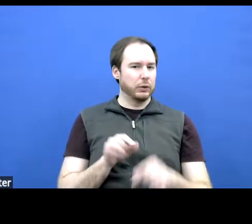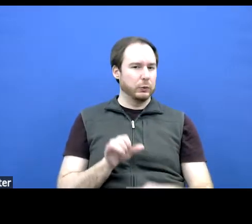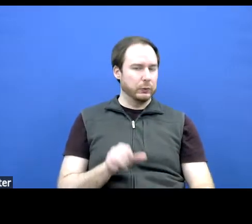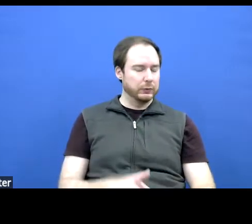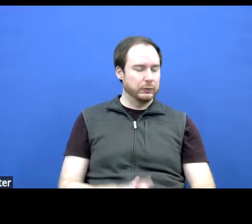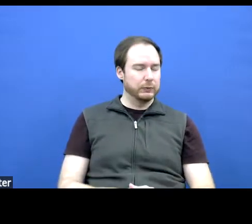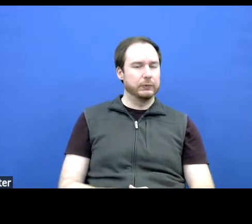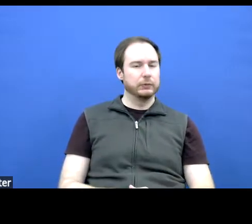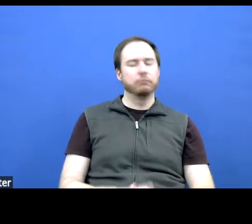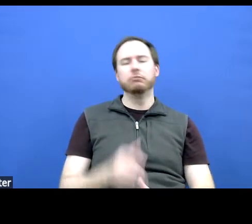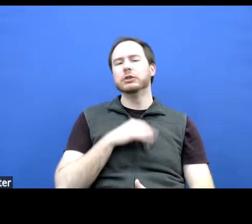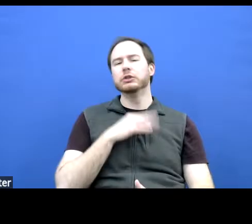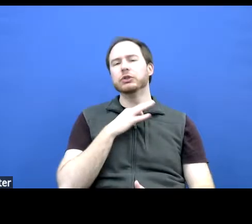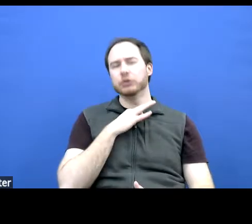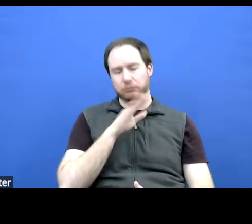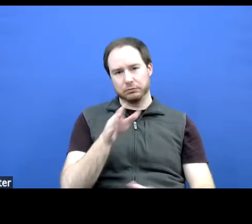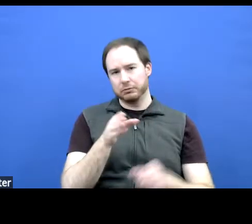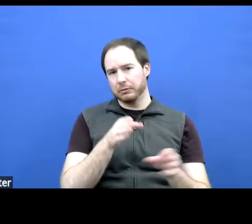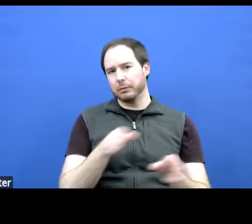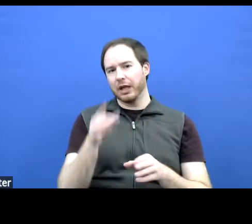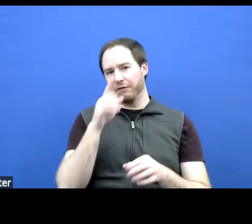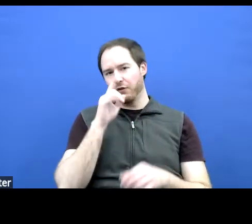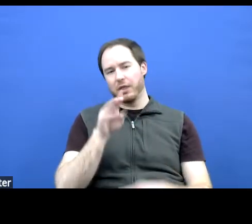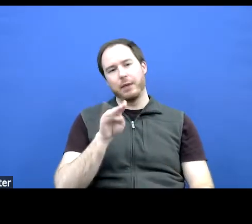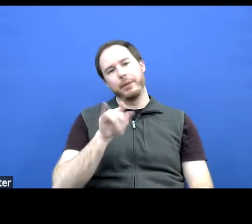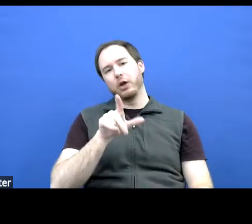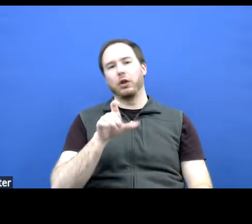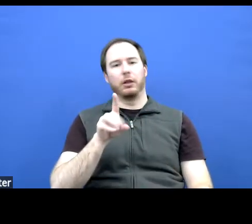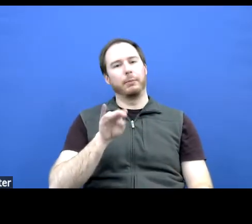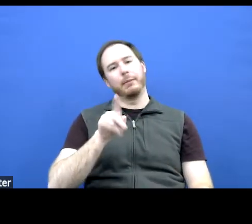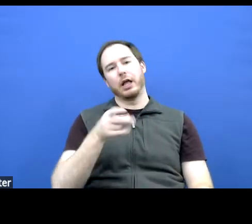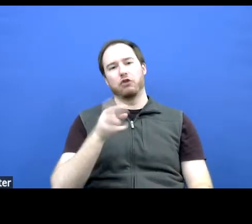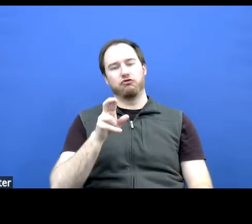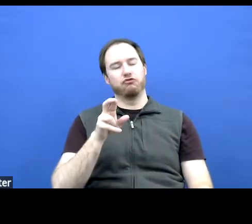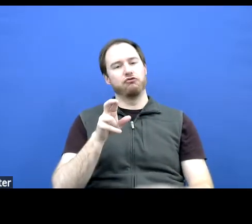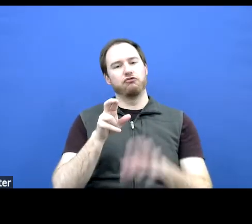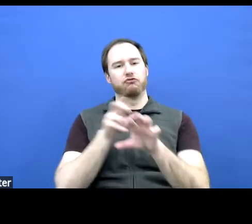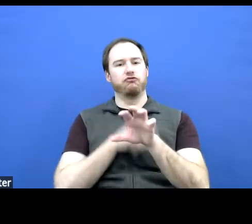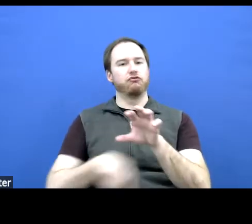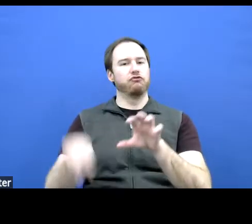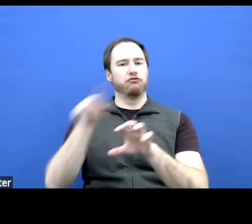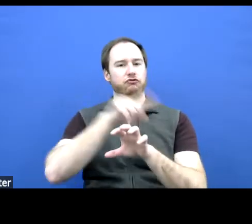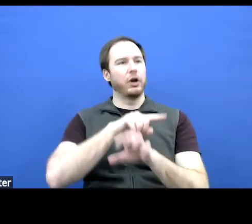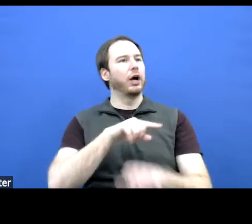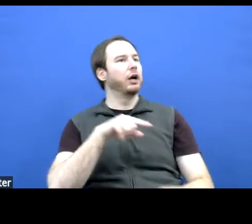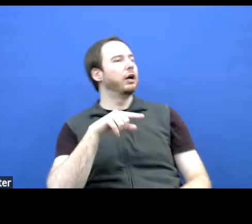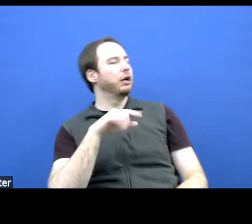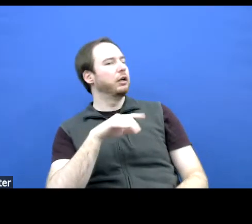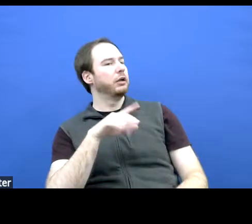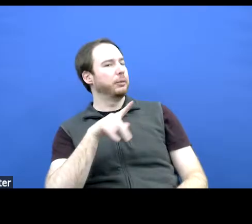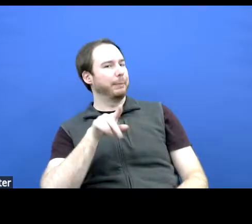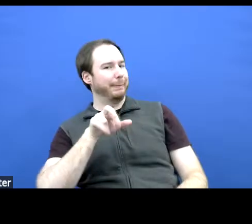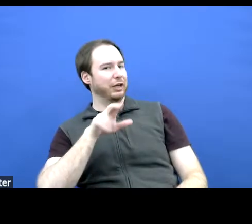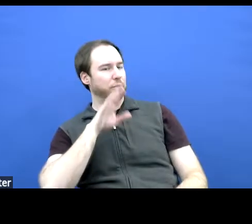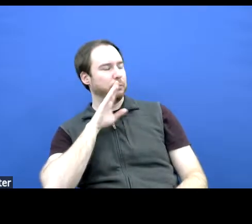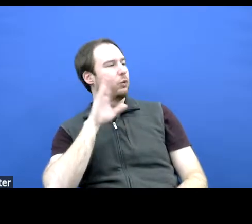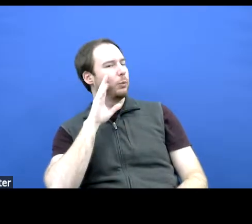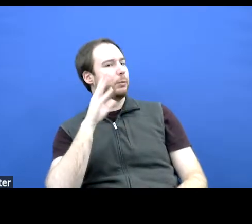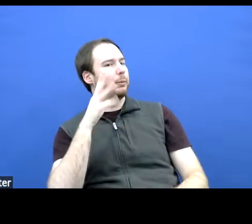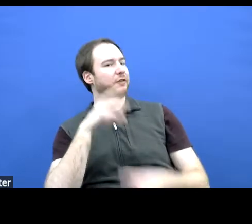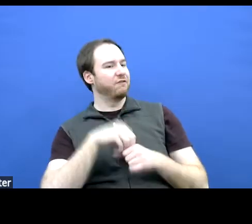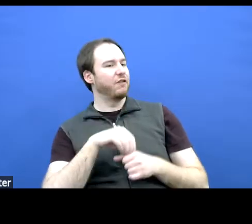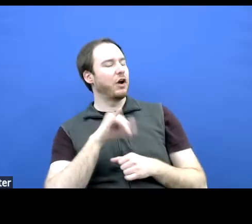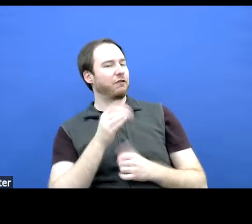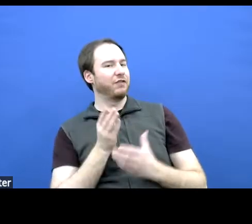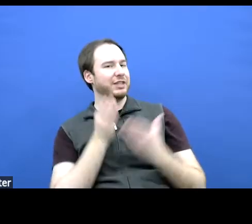So what's the plan for that Miracle Mile Drive? That will be part of the site plan package for both the